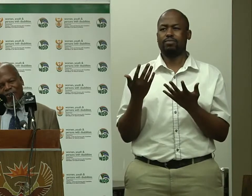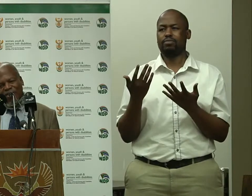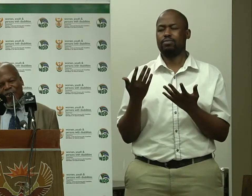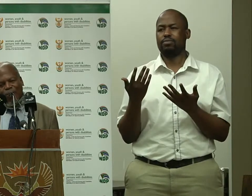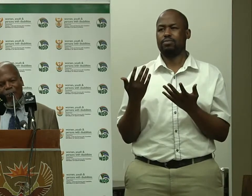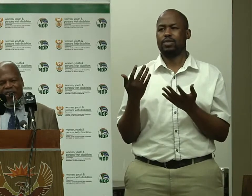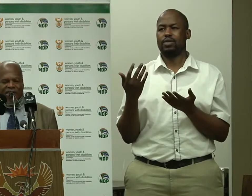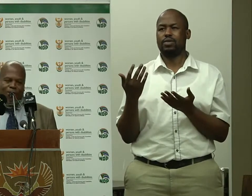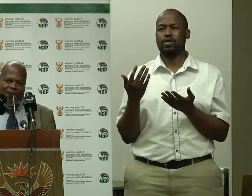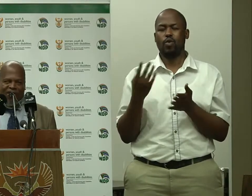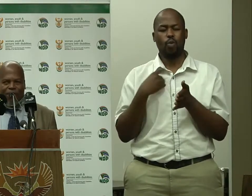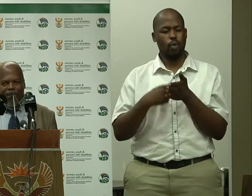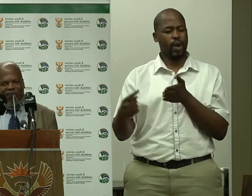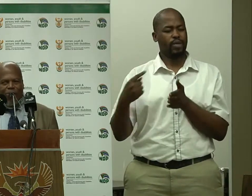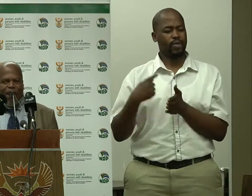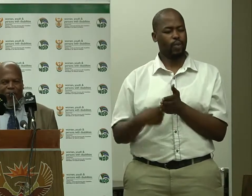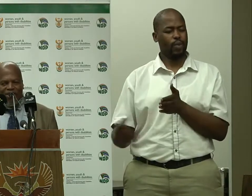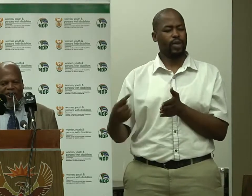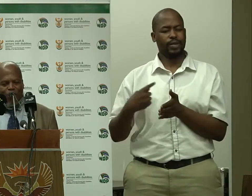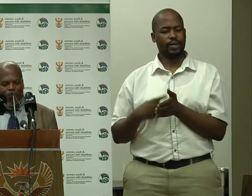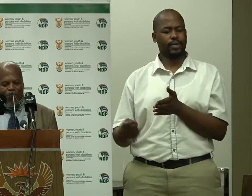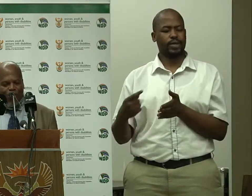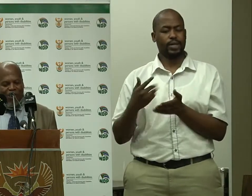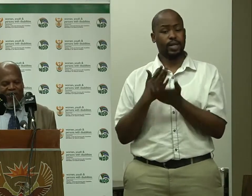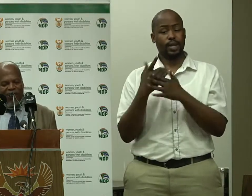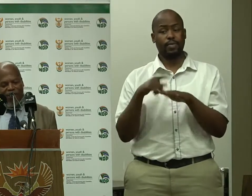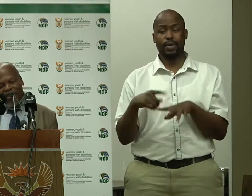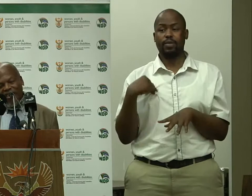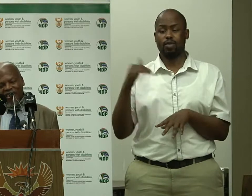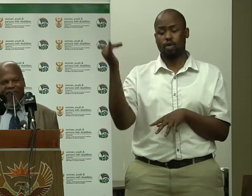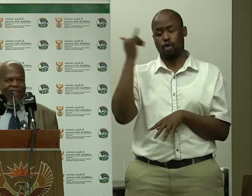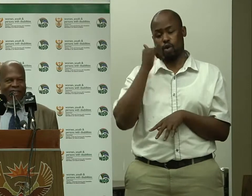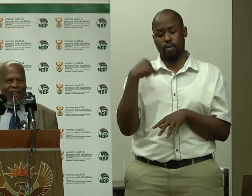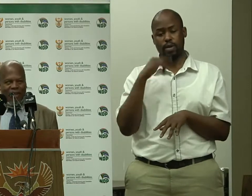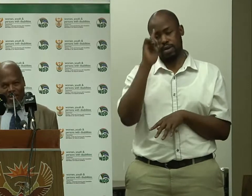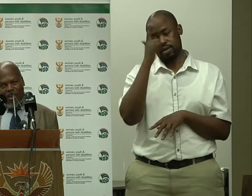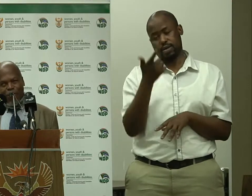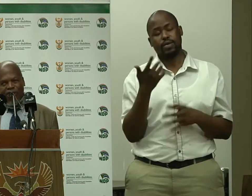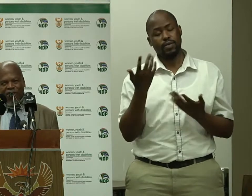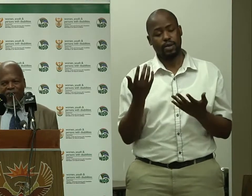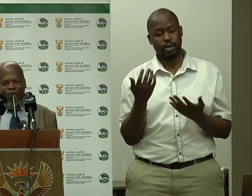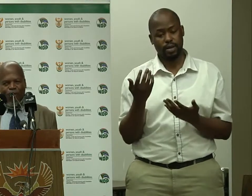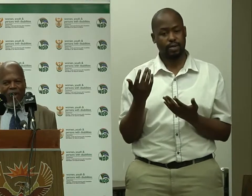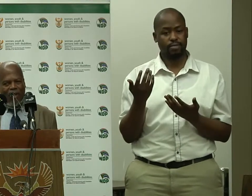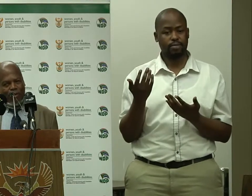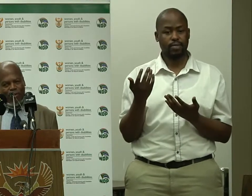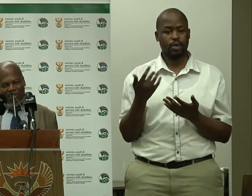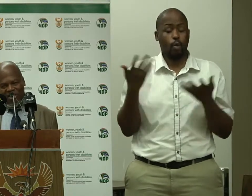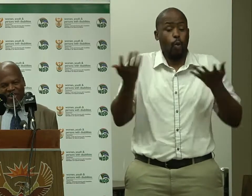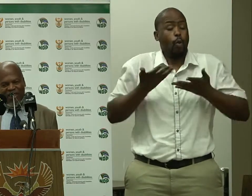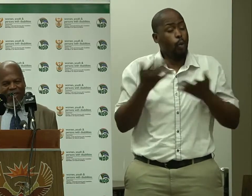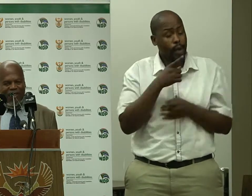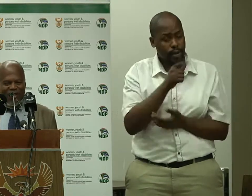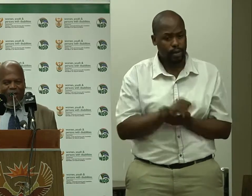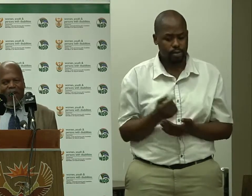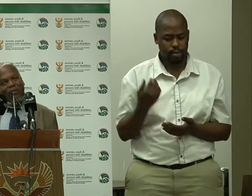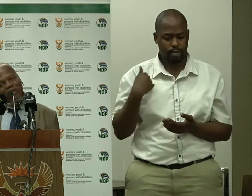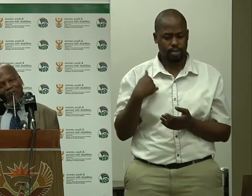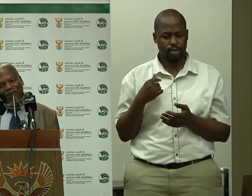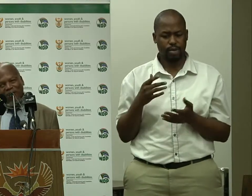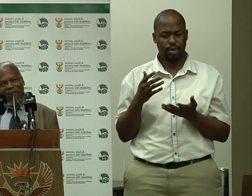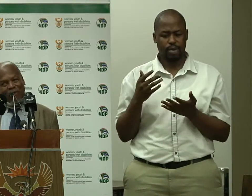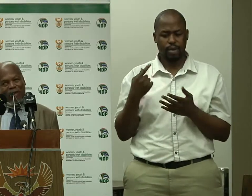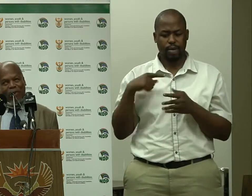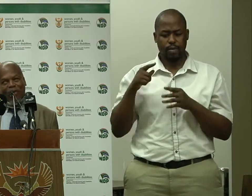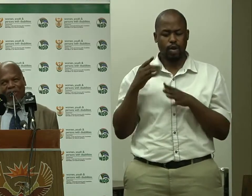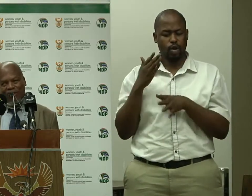almost weeks and weeks and weeks. Sometimes DM would call me at 7 and say, hey, Awit, where are you? Hey, DM, I'm in